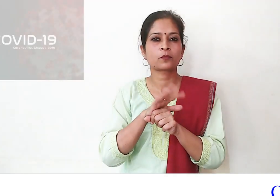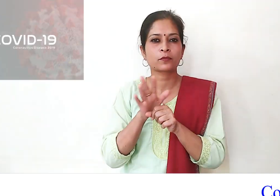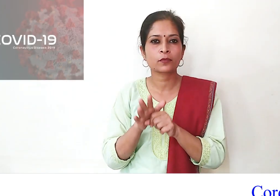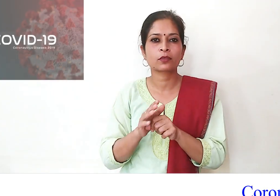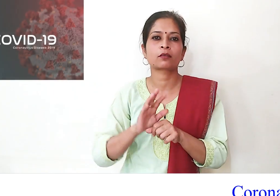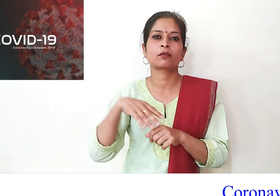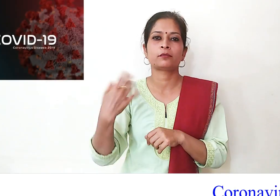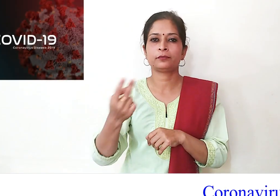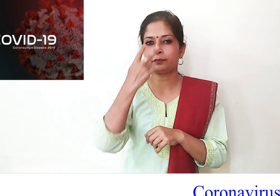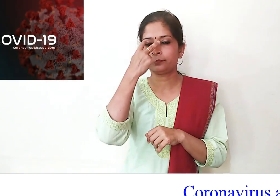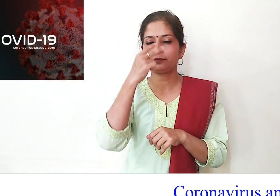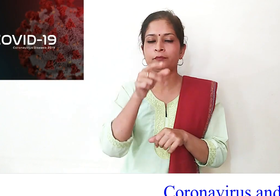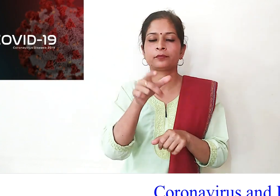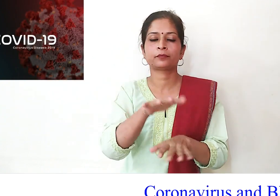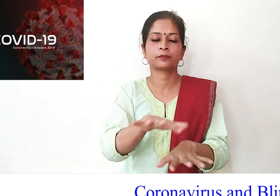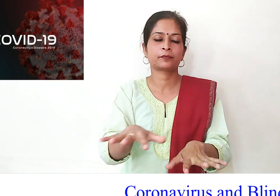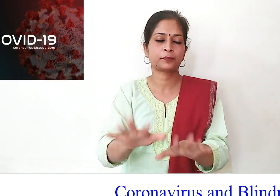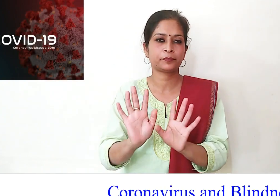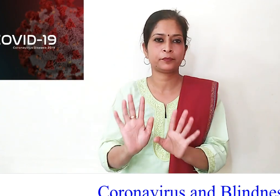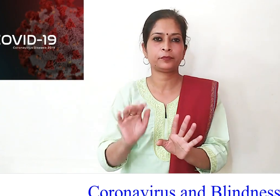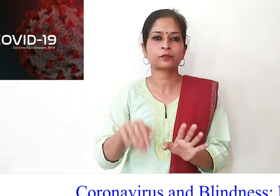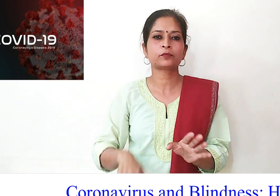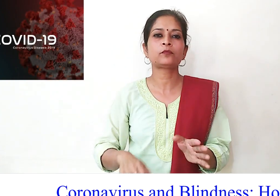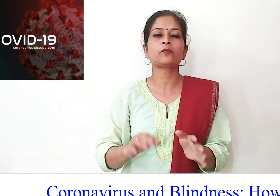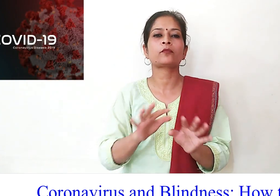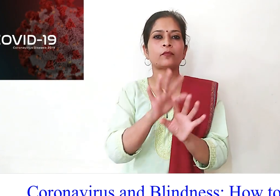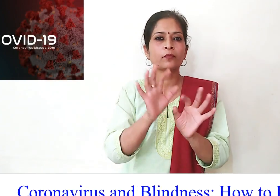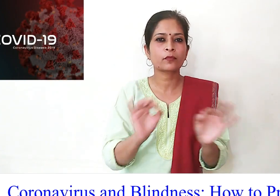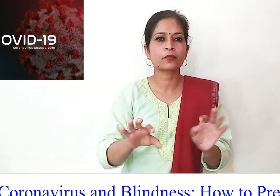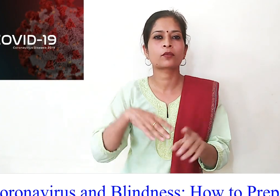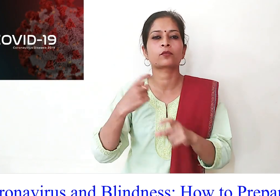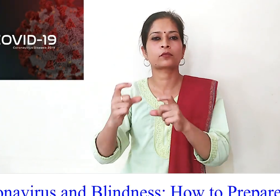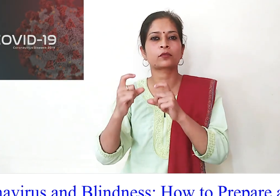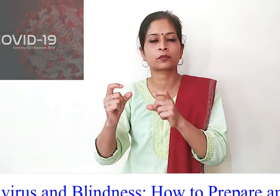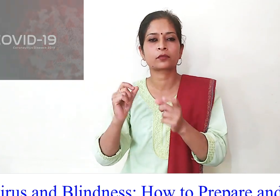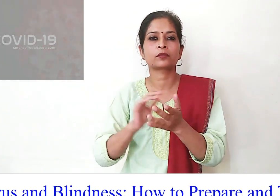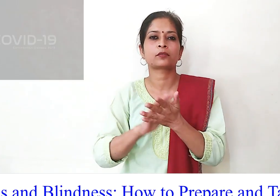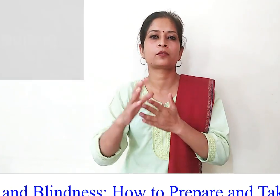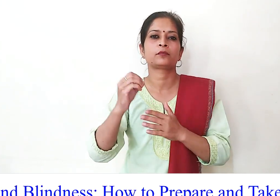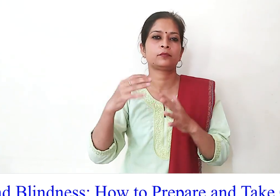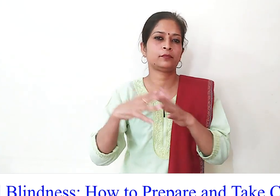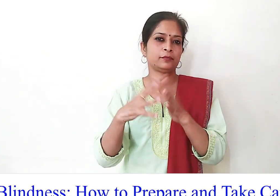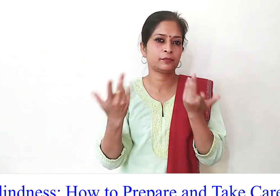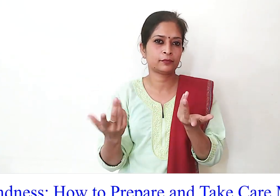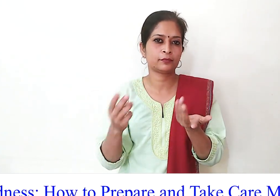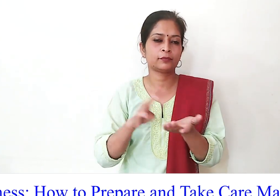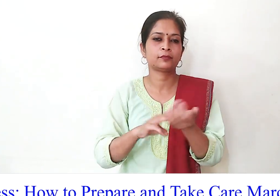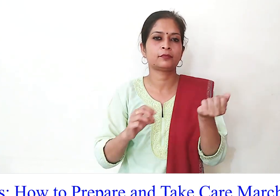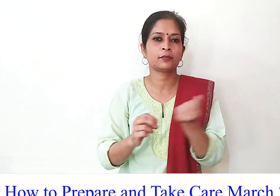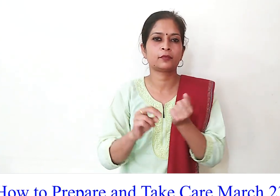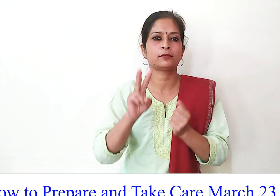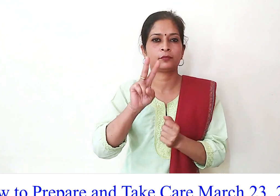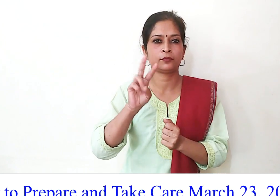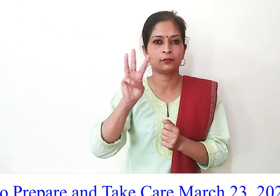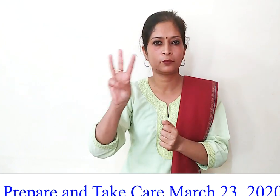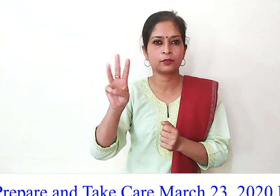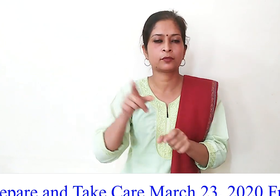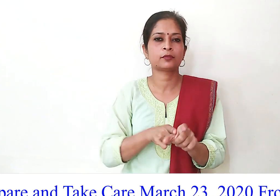Corona virus and blindness. How to prepare and take care. March 23, 2020.